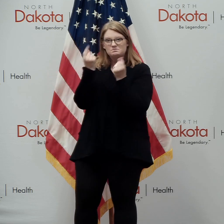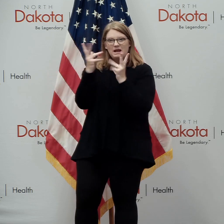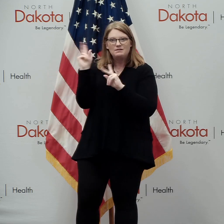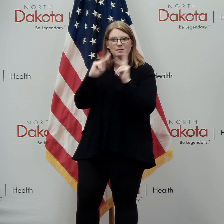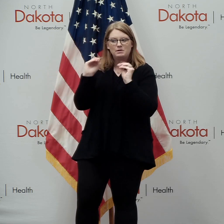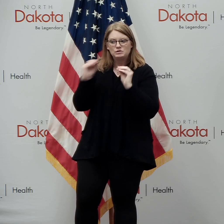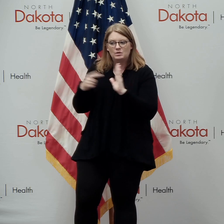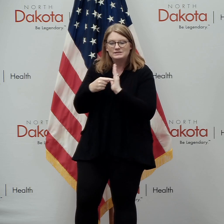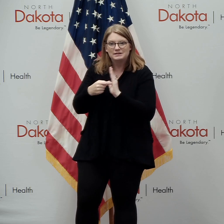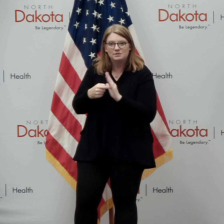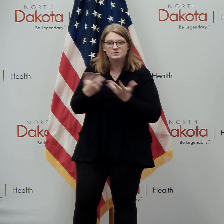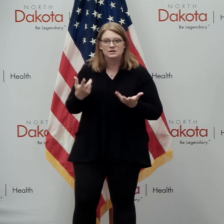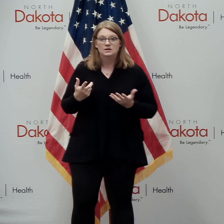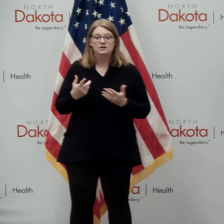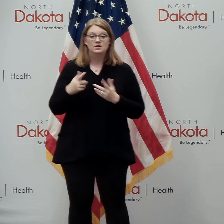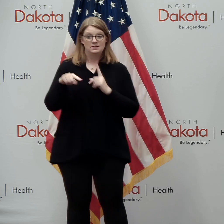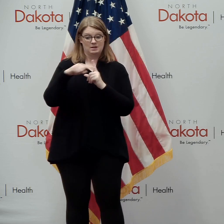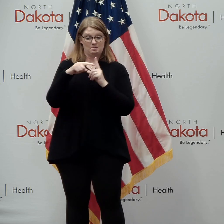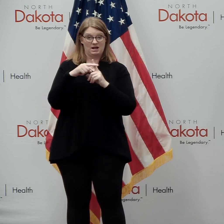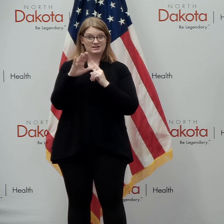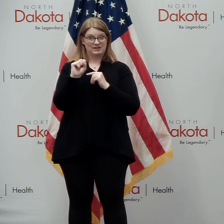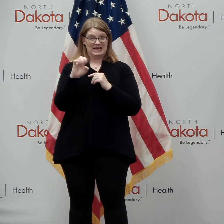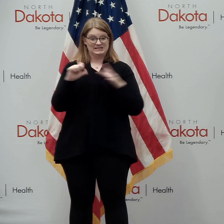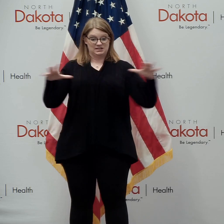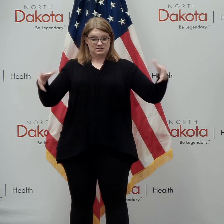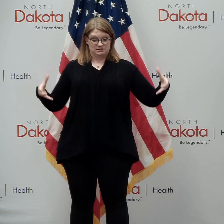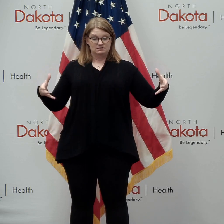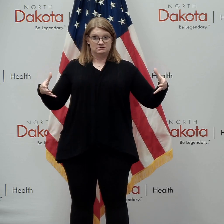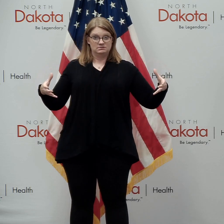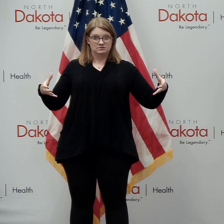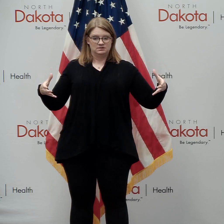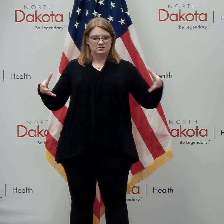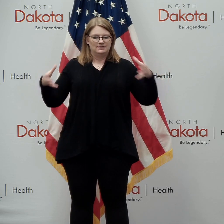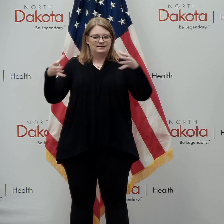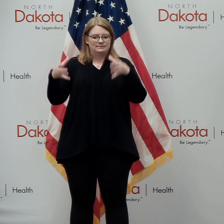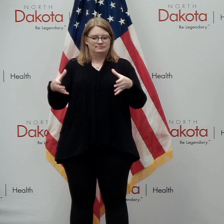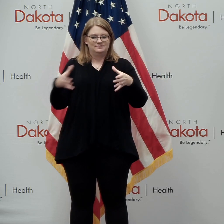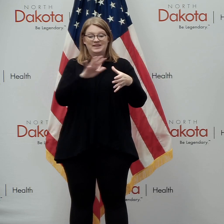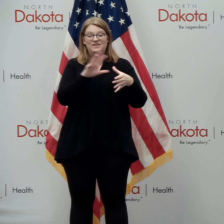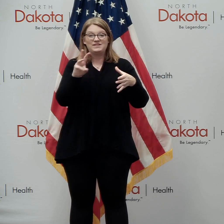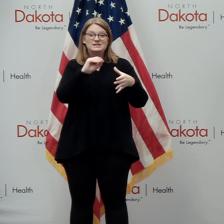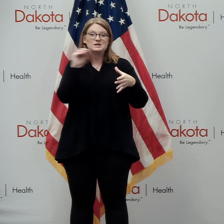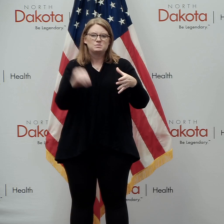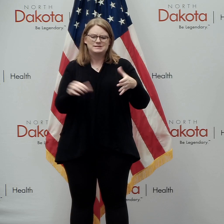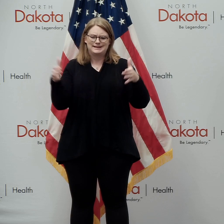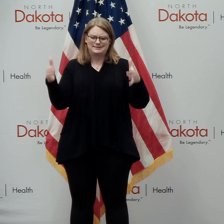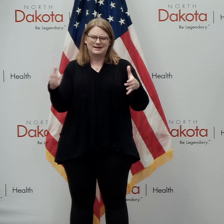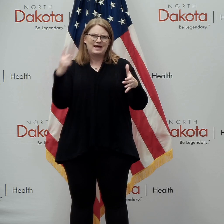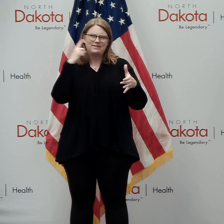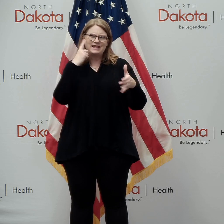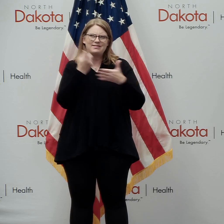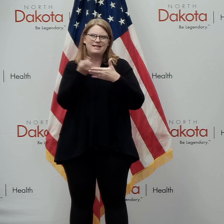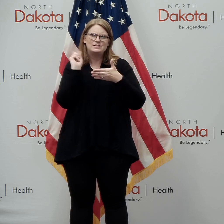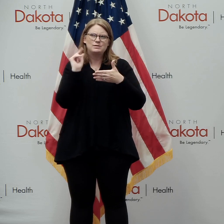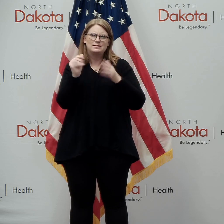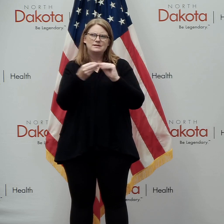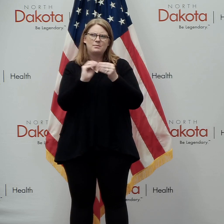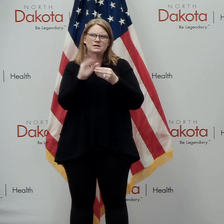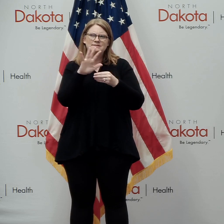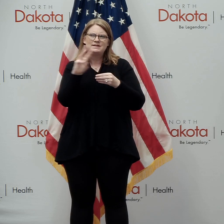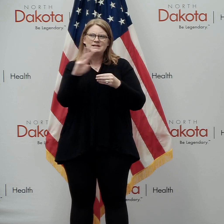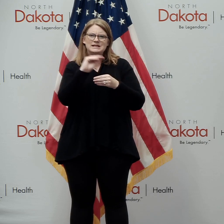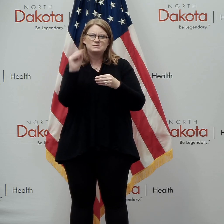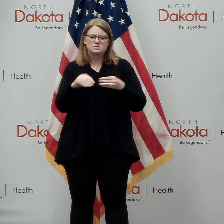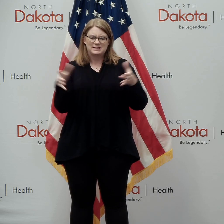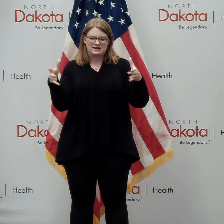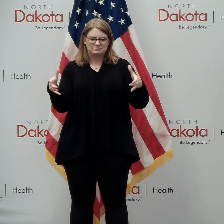said of all the positive cases in North Dakota, over 50% of those, 56% I think was the number we had last week, going through all the cases